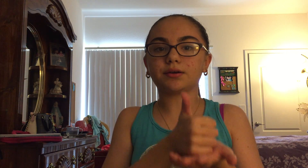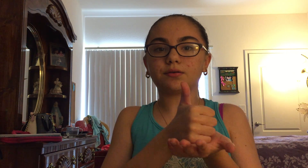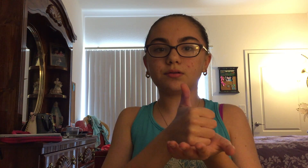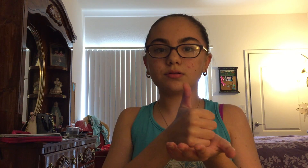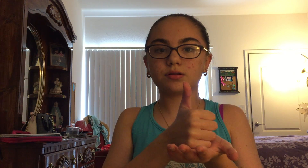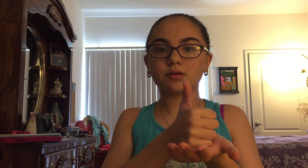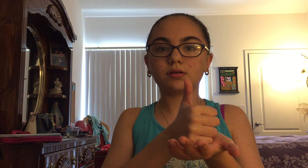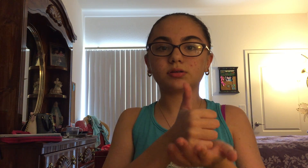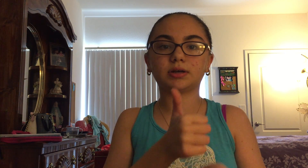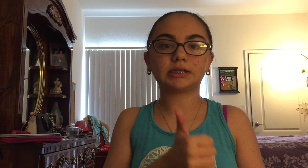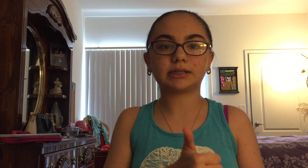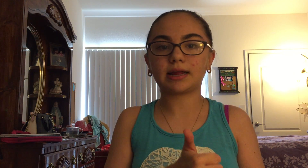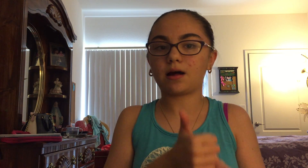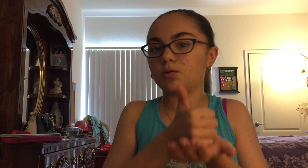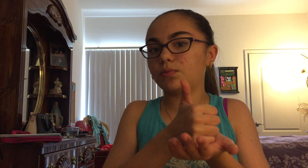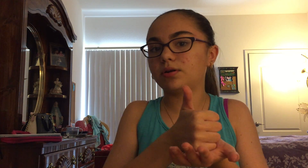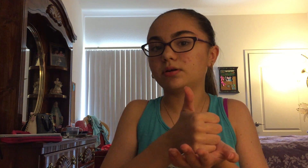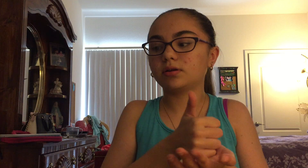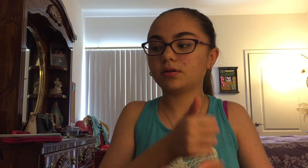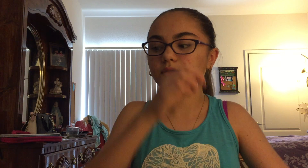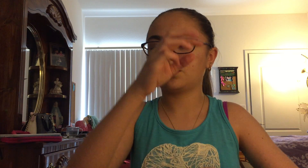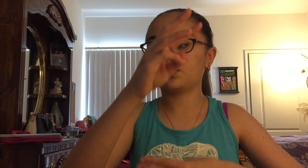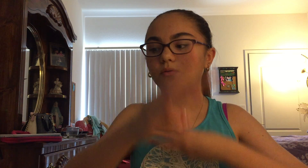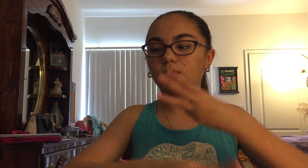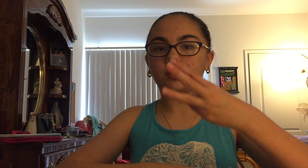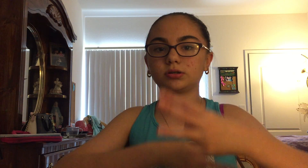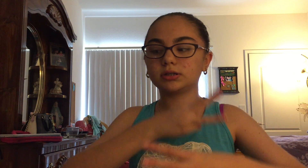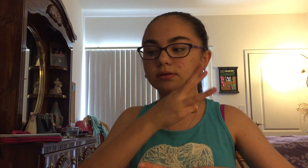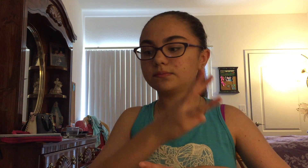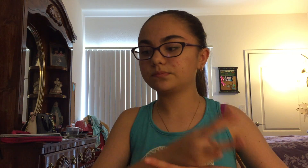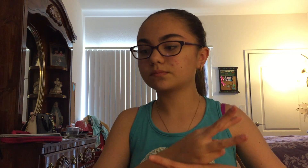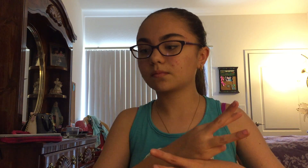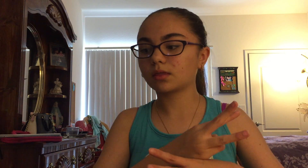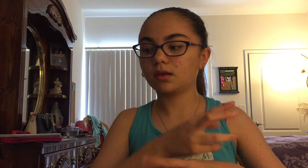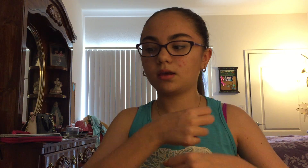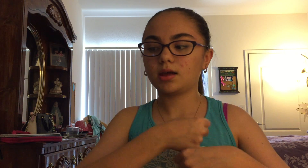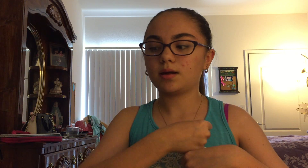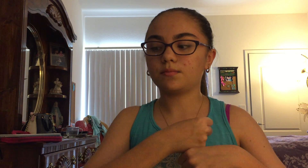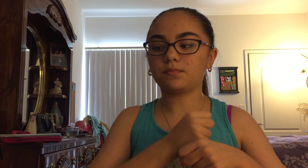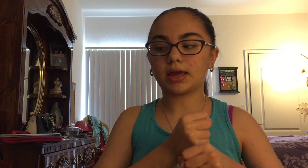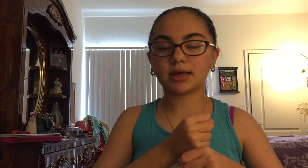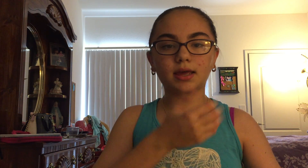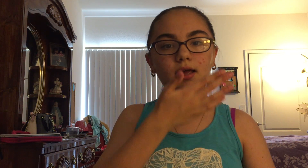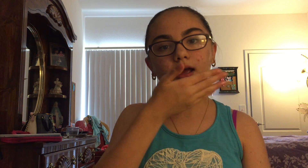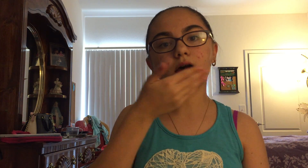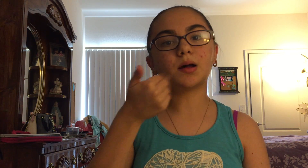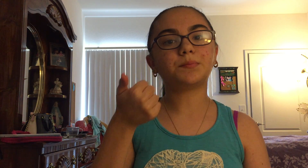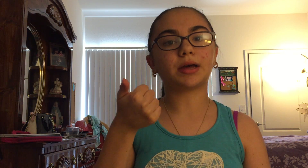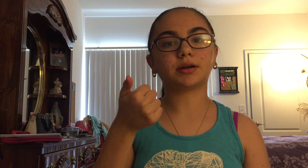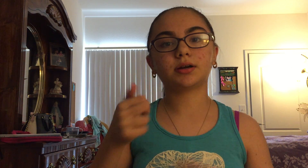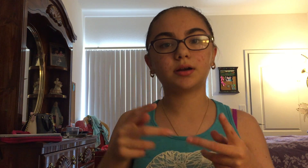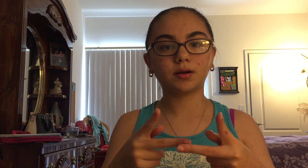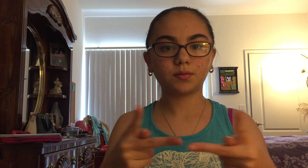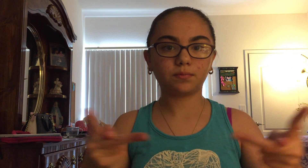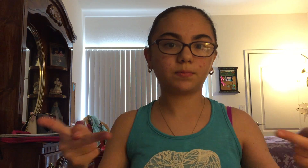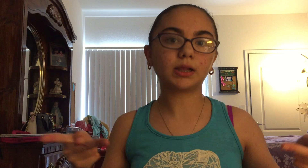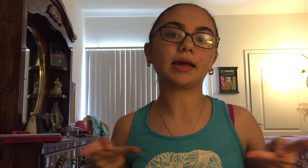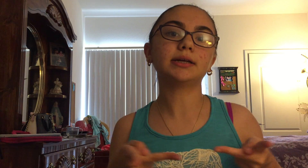heal so I just said help the world make it a better place